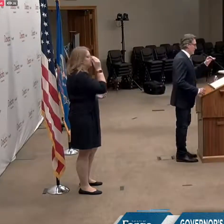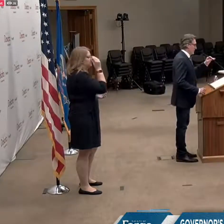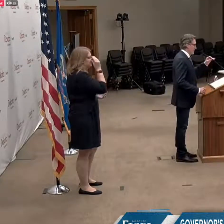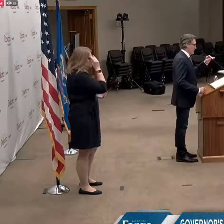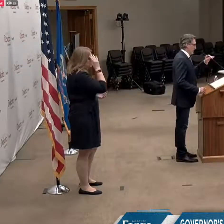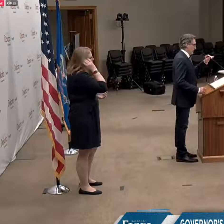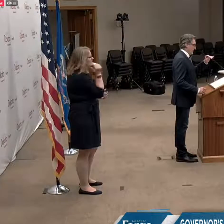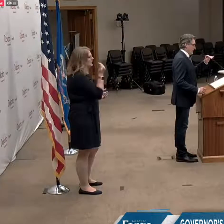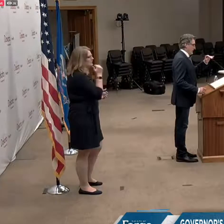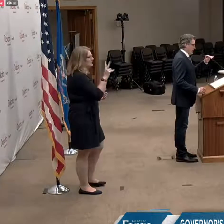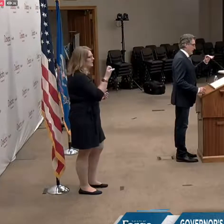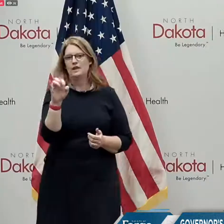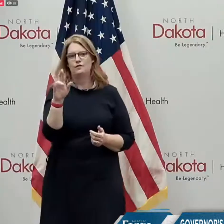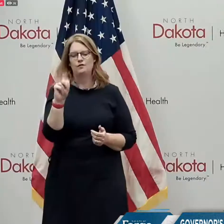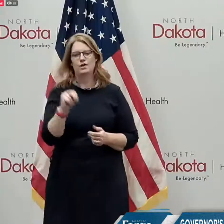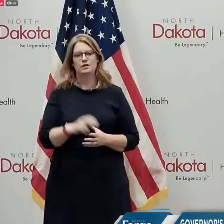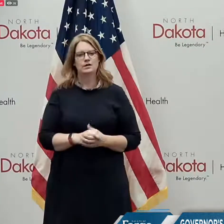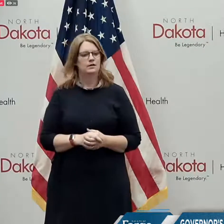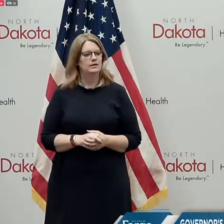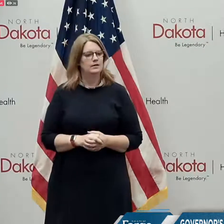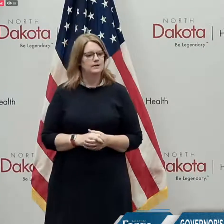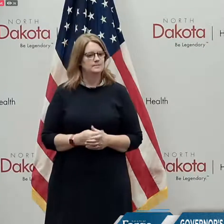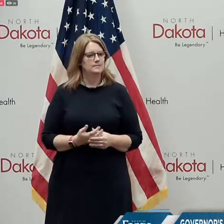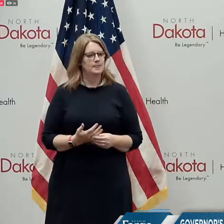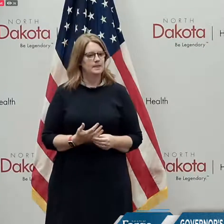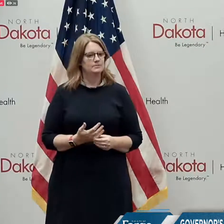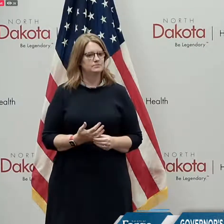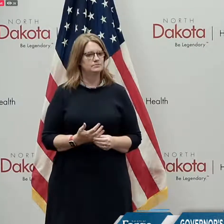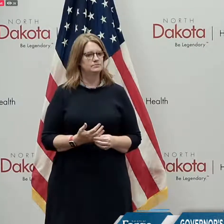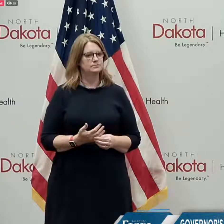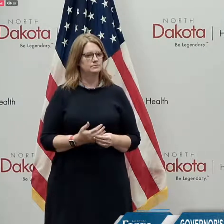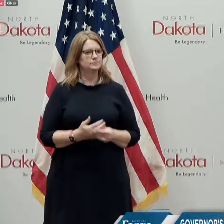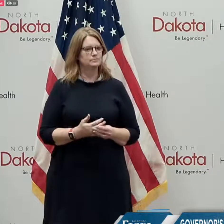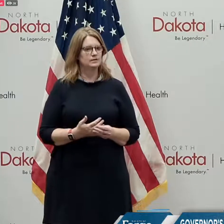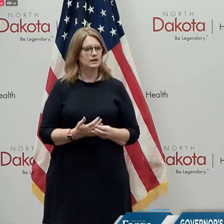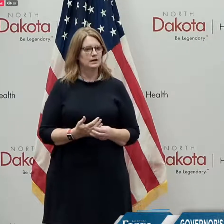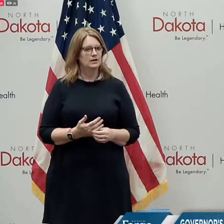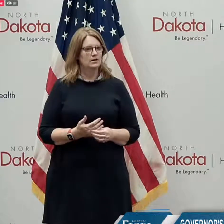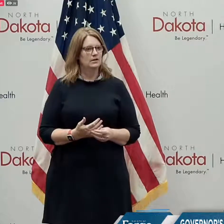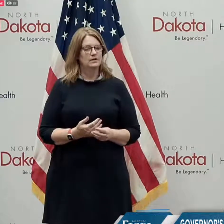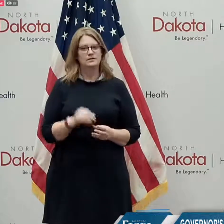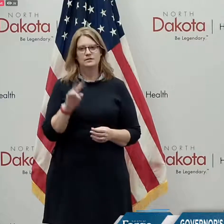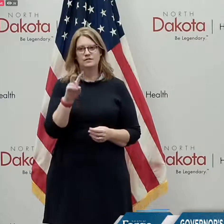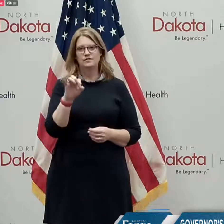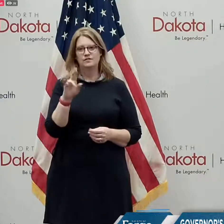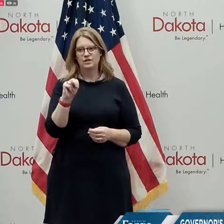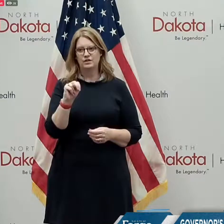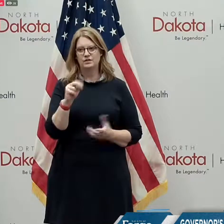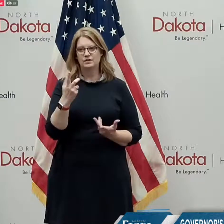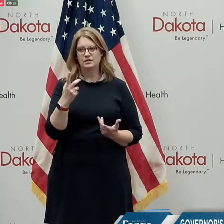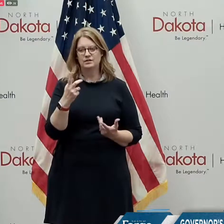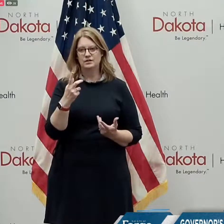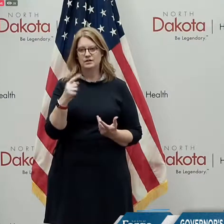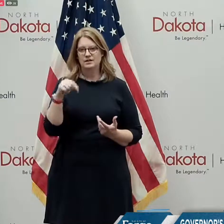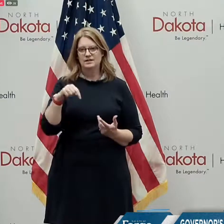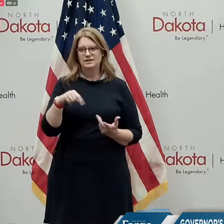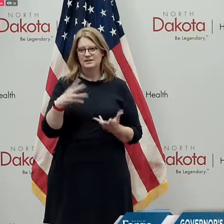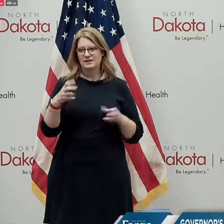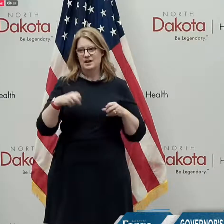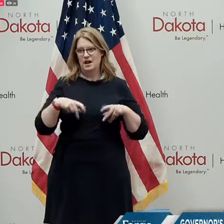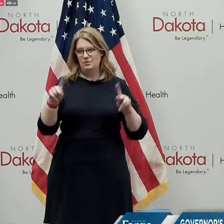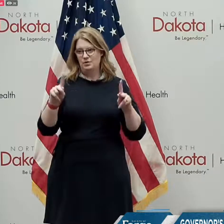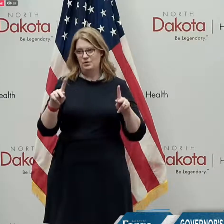Thank you, Vern. And as Vern said, we're in the world of and, not the world of or. This is an opportunity